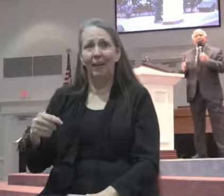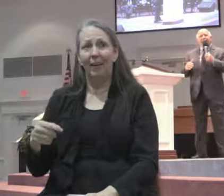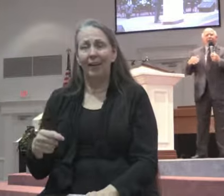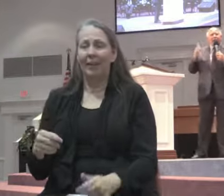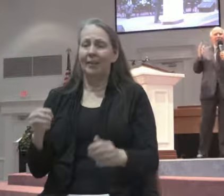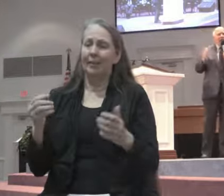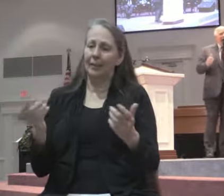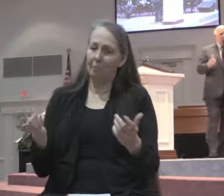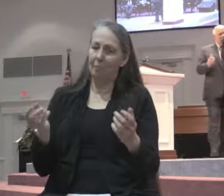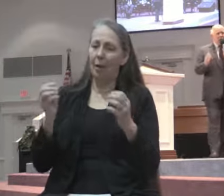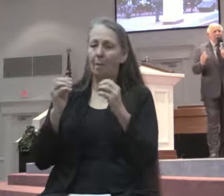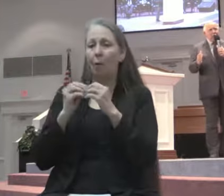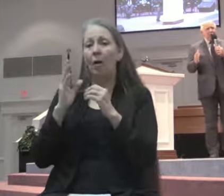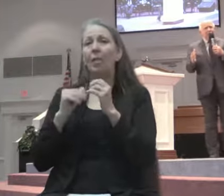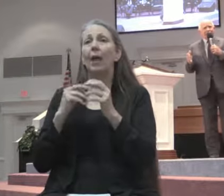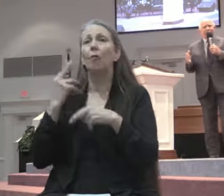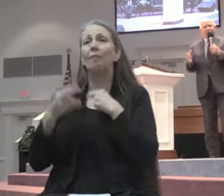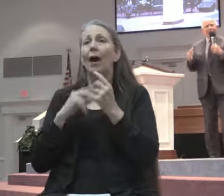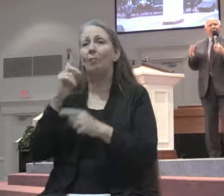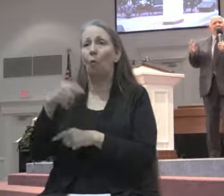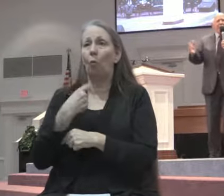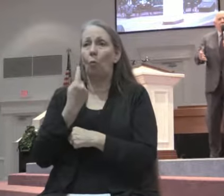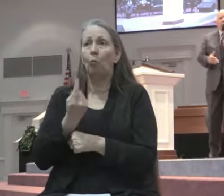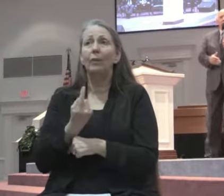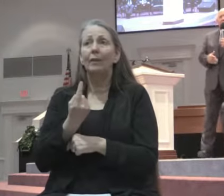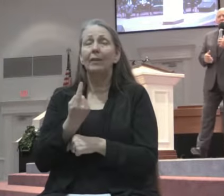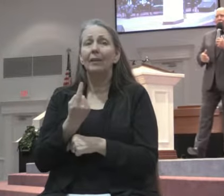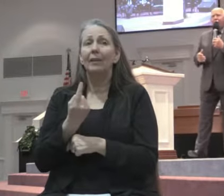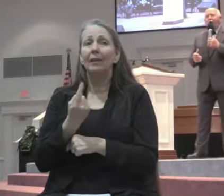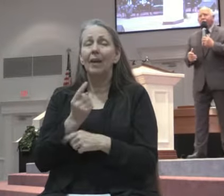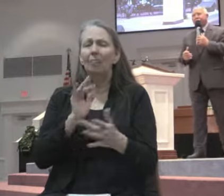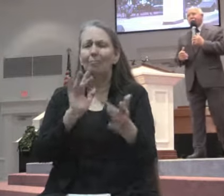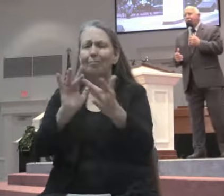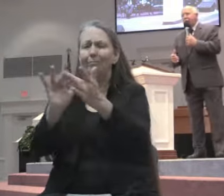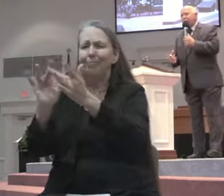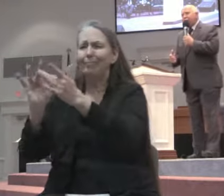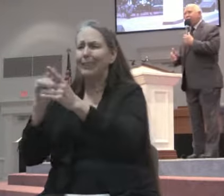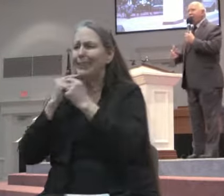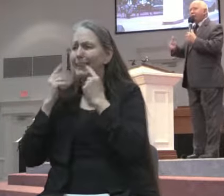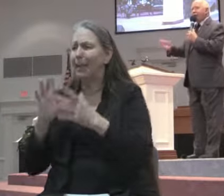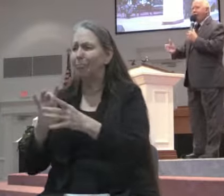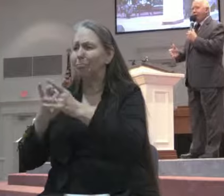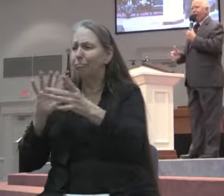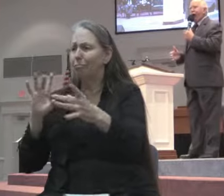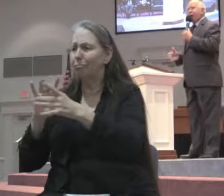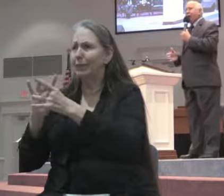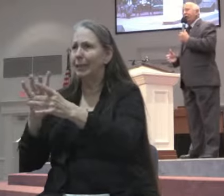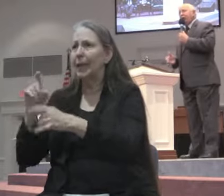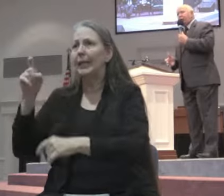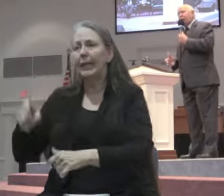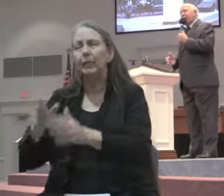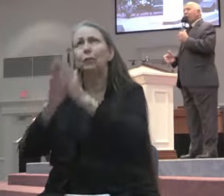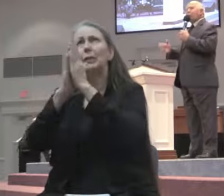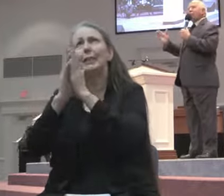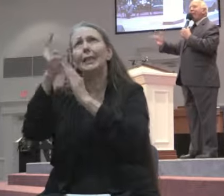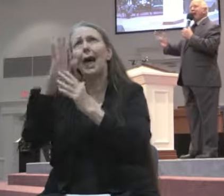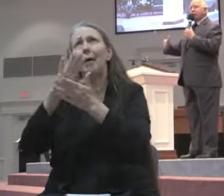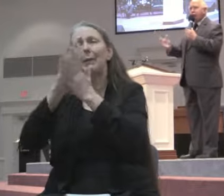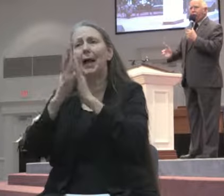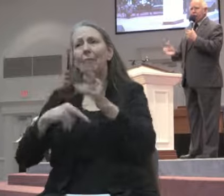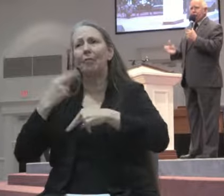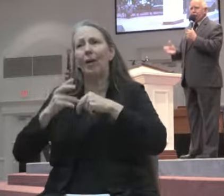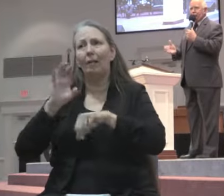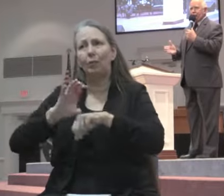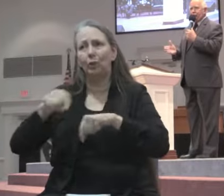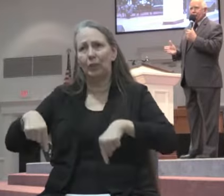than needing revival, just even for reaching the lost, you need to seek God to become a